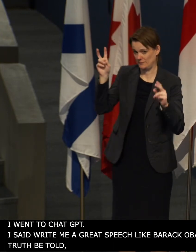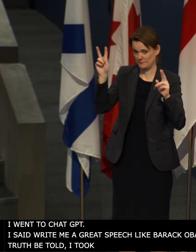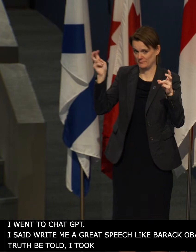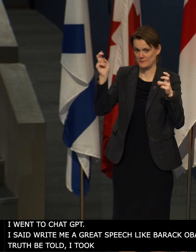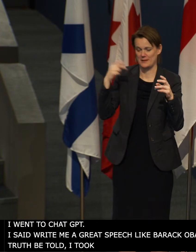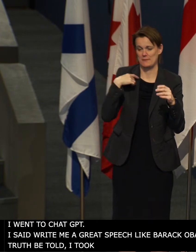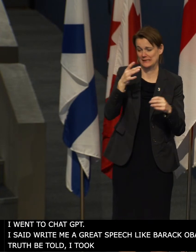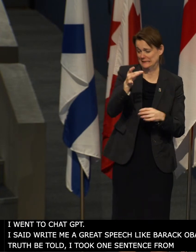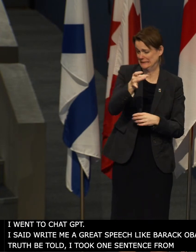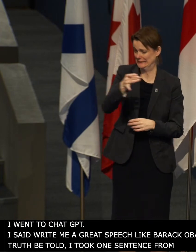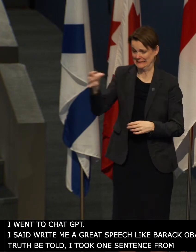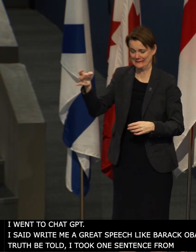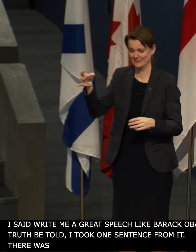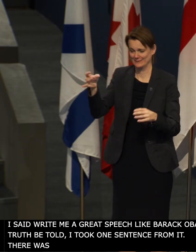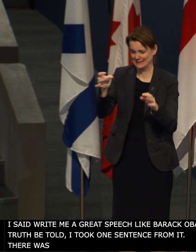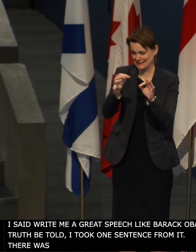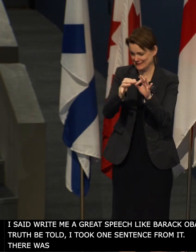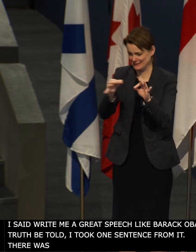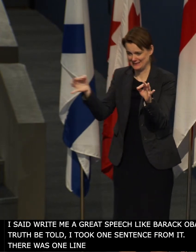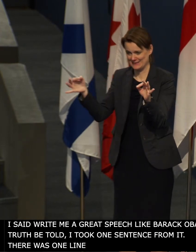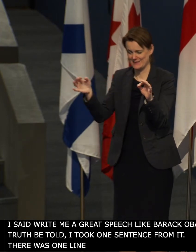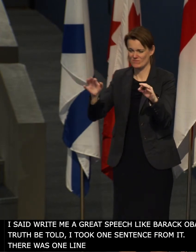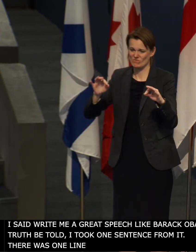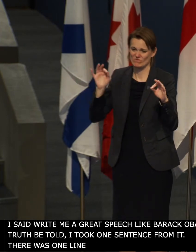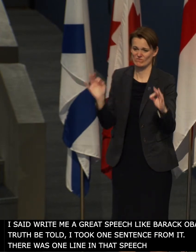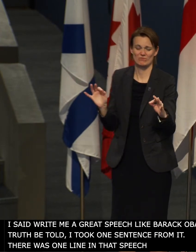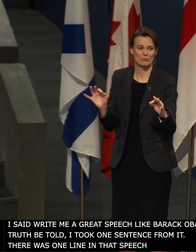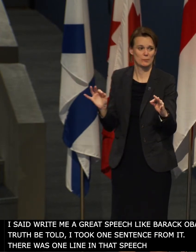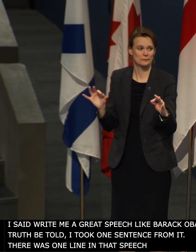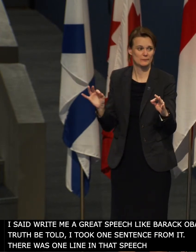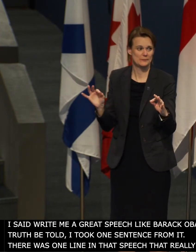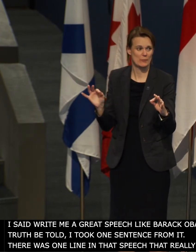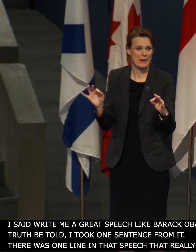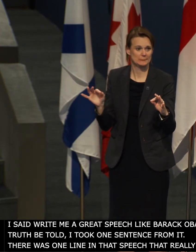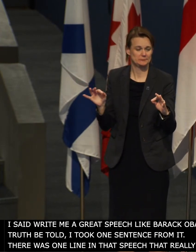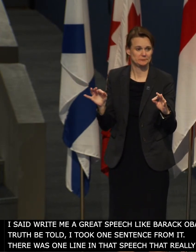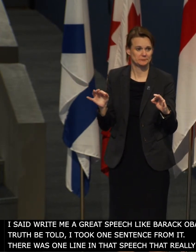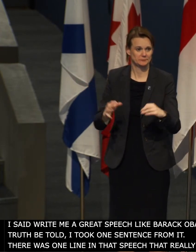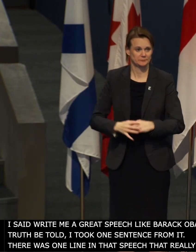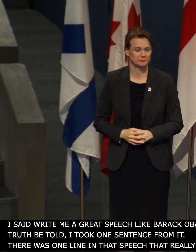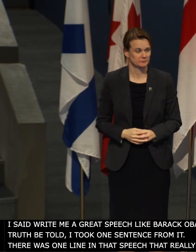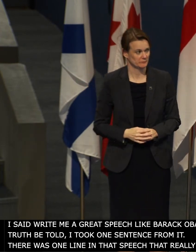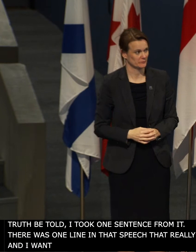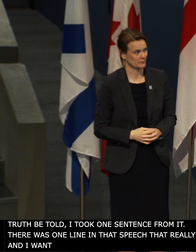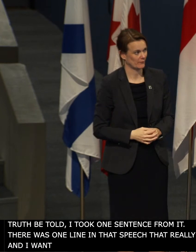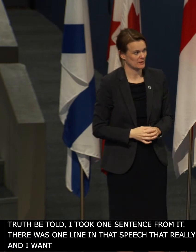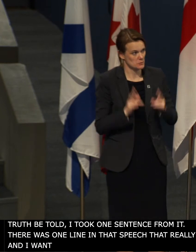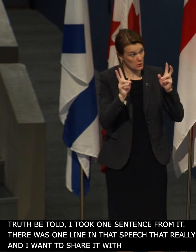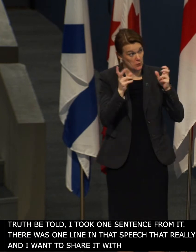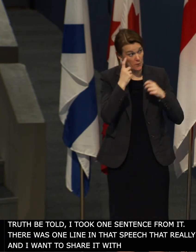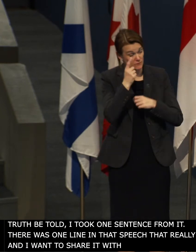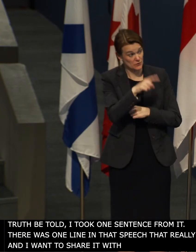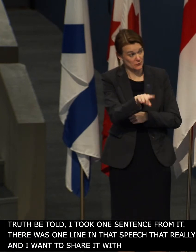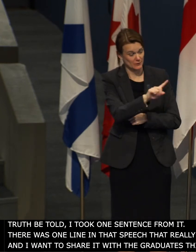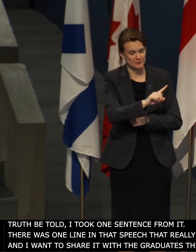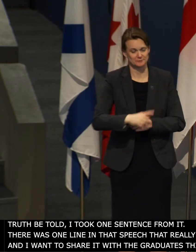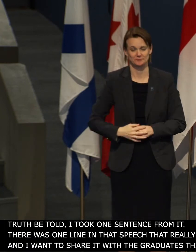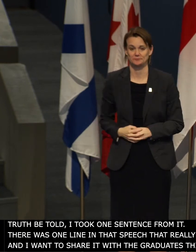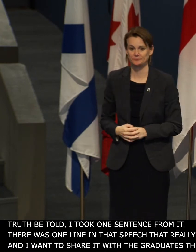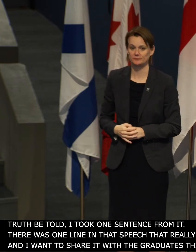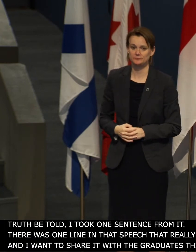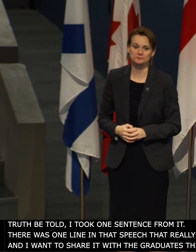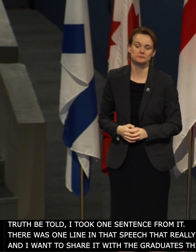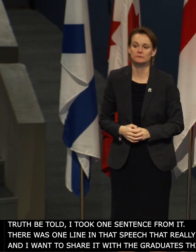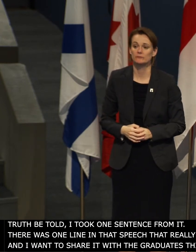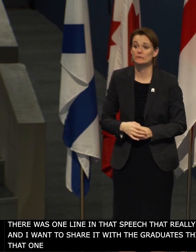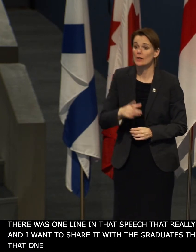it. There was one line in that speech that really spoke to me, and I want to share it with the graduates this afternoon. That one line went like this.